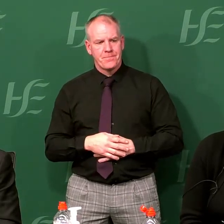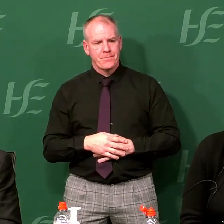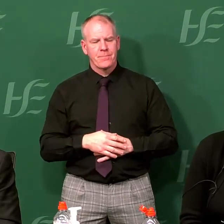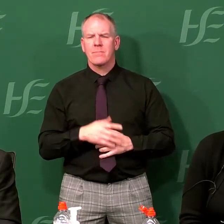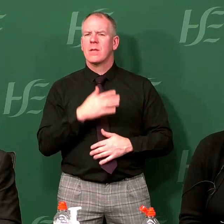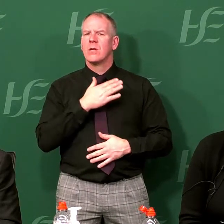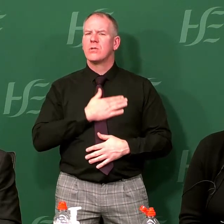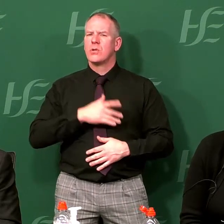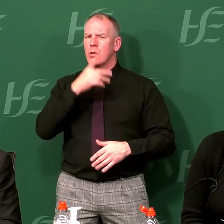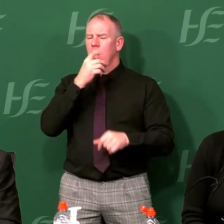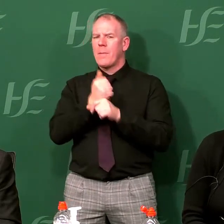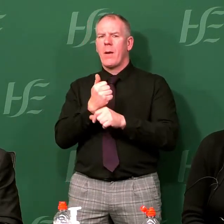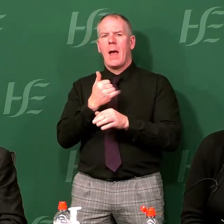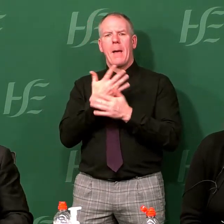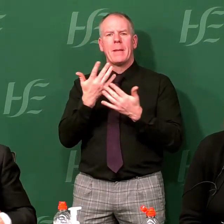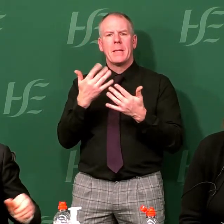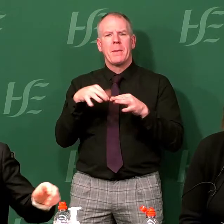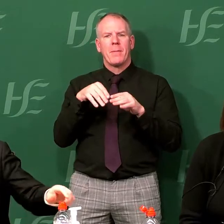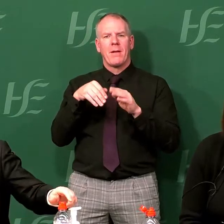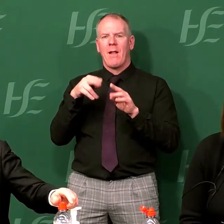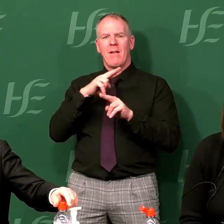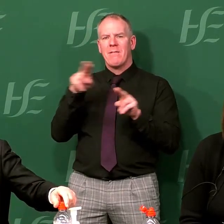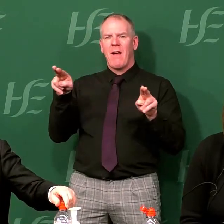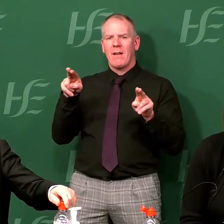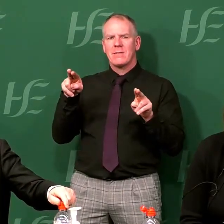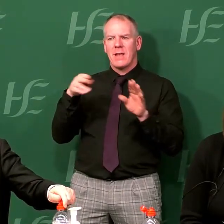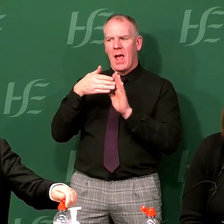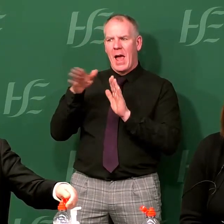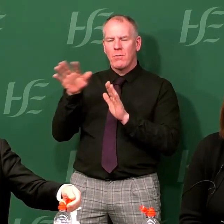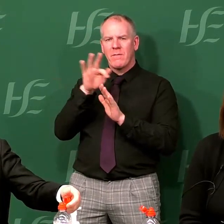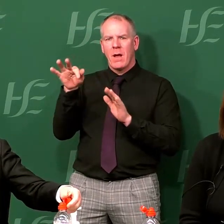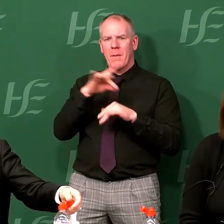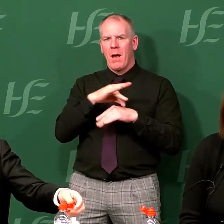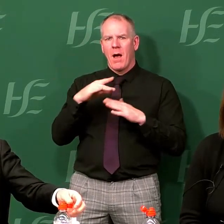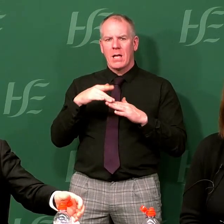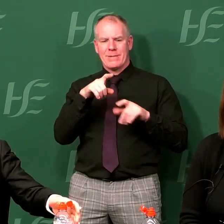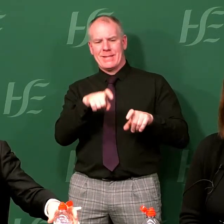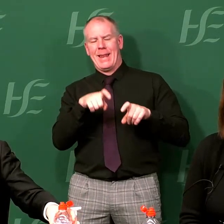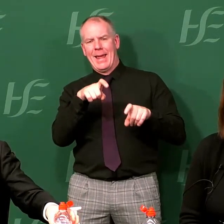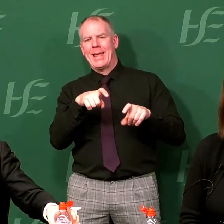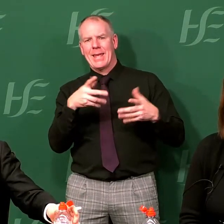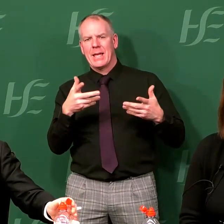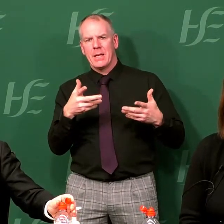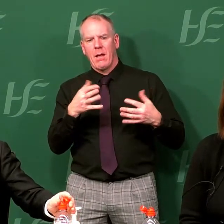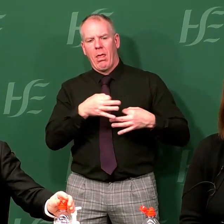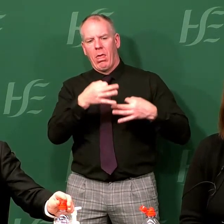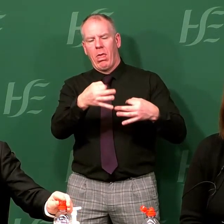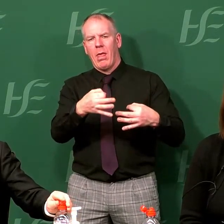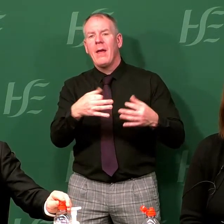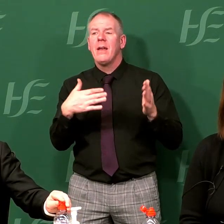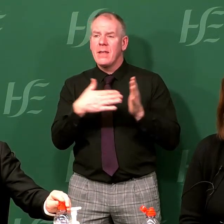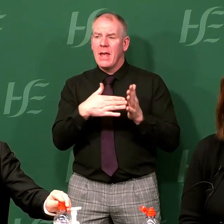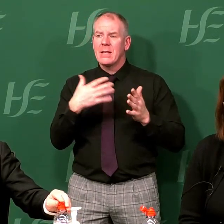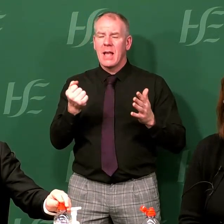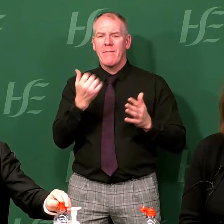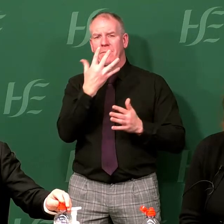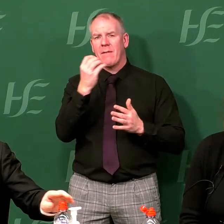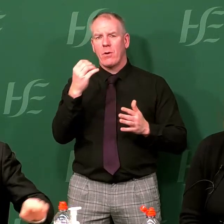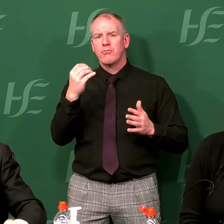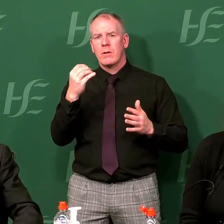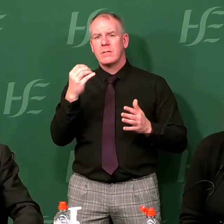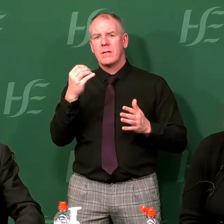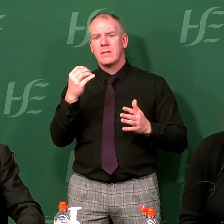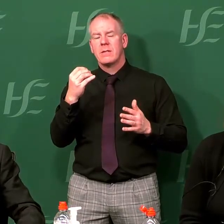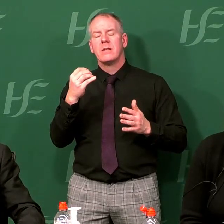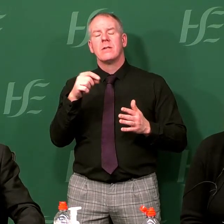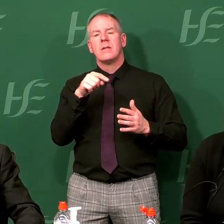delayed discharges or delayed transfers of care that we talked about, that you mentioned there as well, Paul, that, we have come, so yes, we have just under 500. We've maintained that. Last year we had